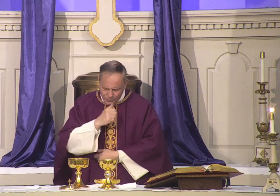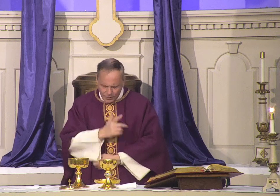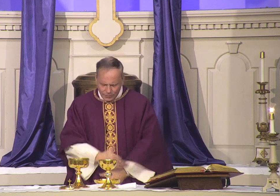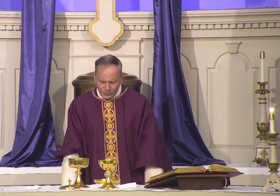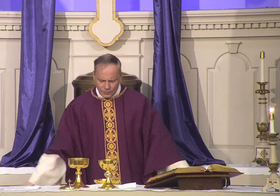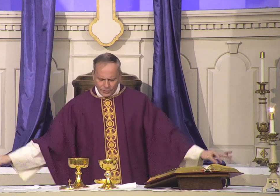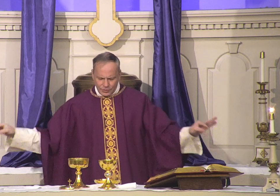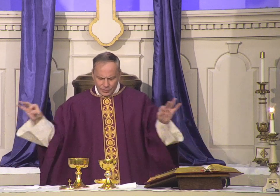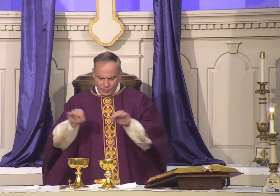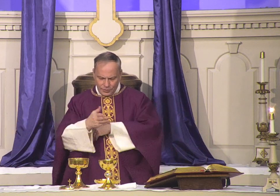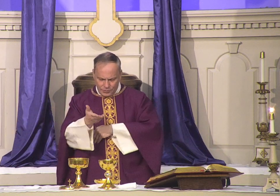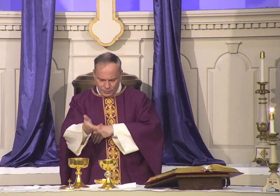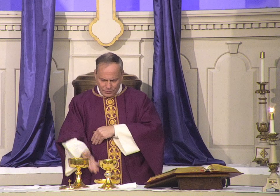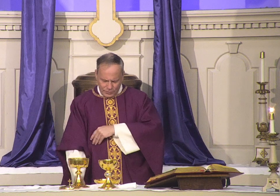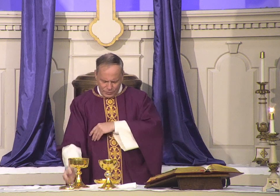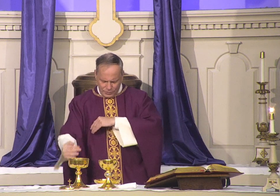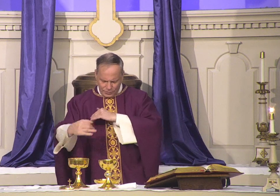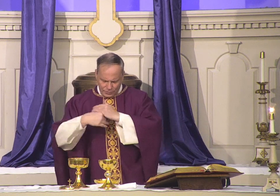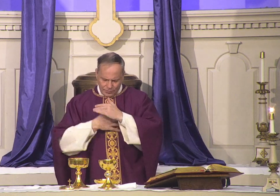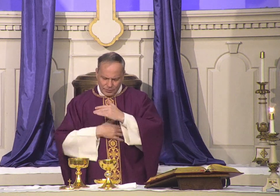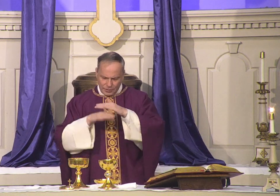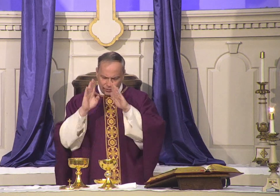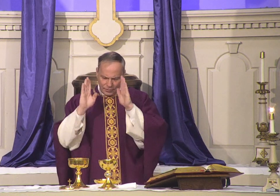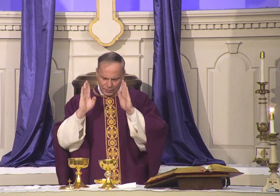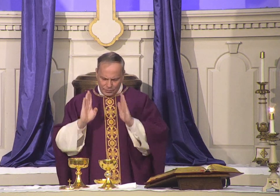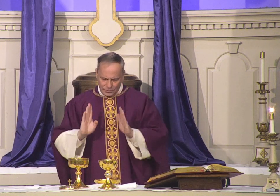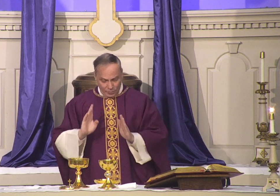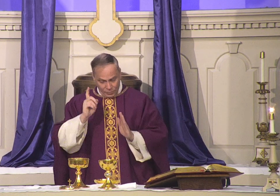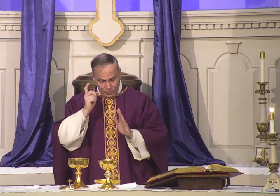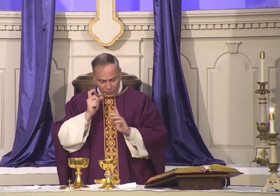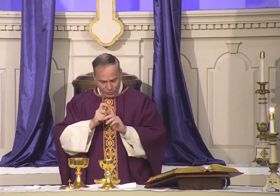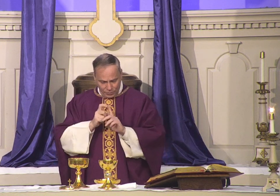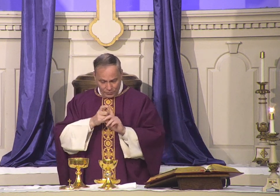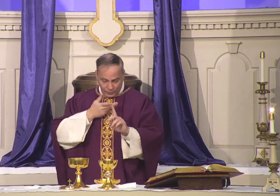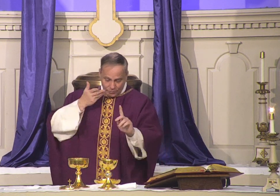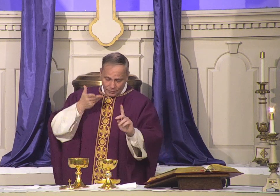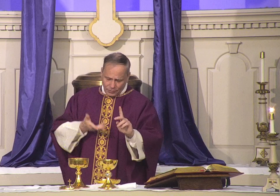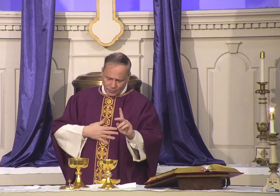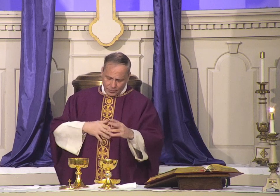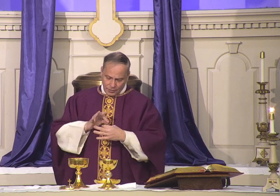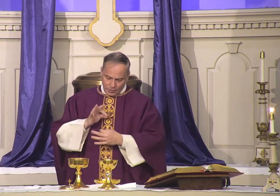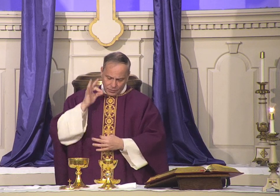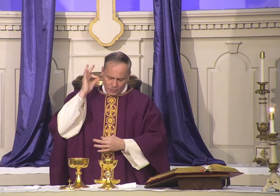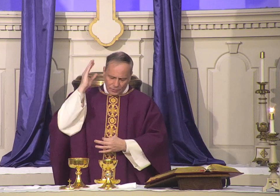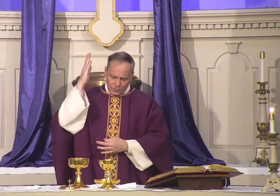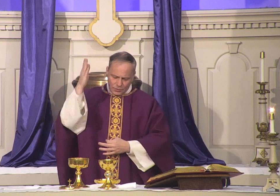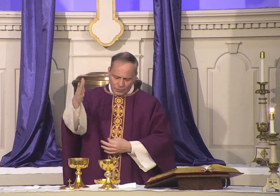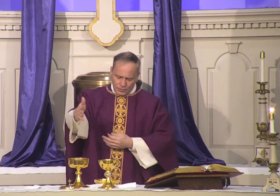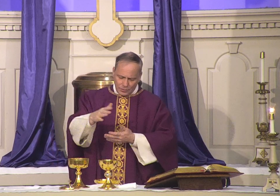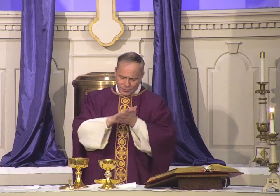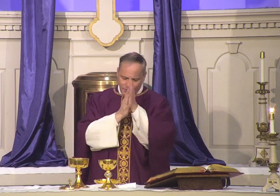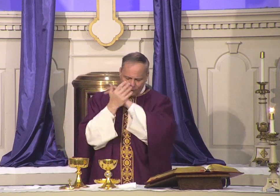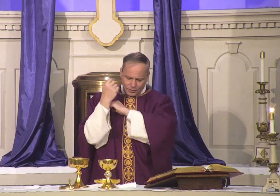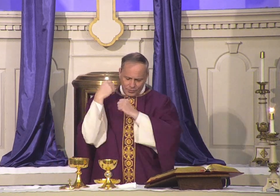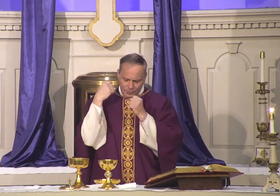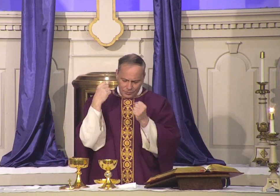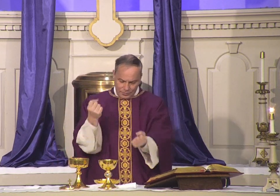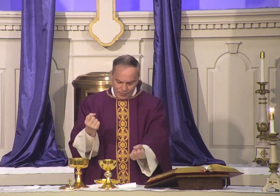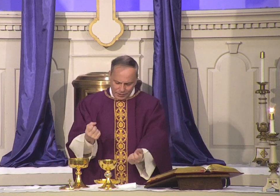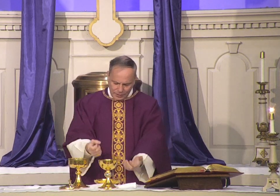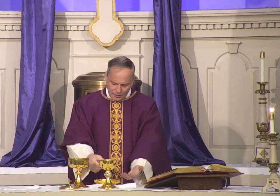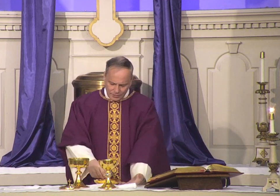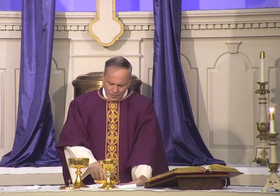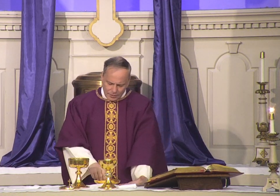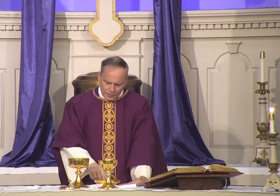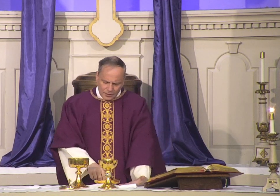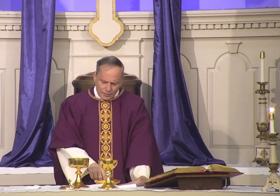the Lamb. Lord, I am not worthy that you should enter under my roof, but only say the word, and my soul shall